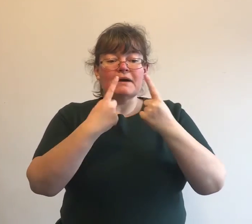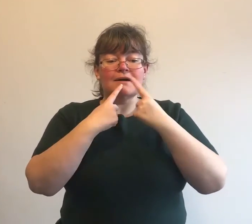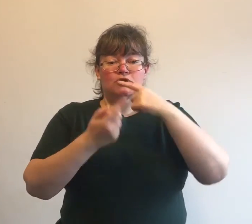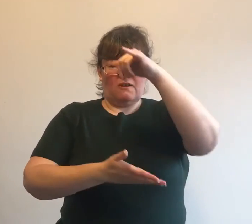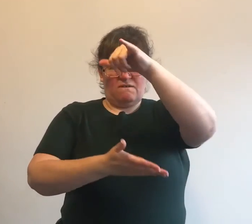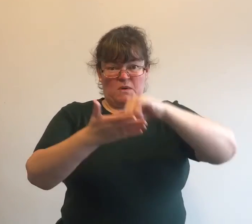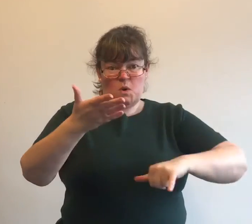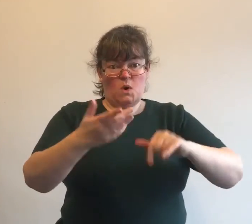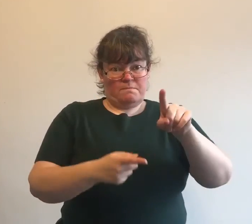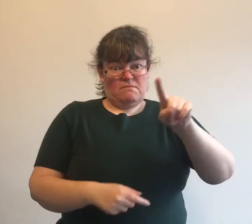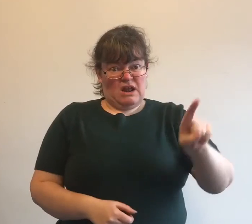Oh